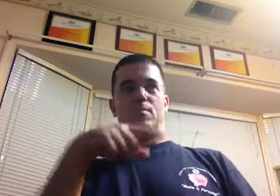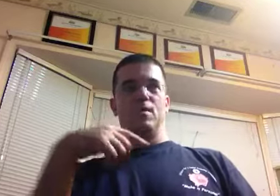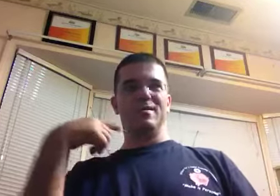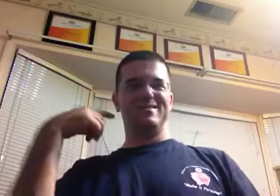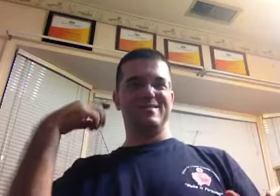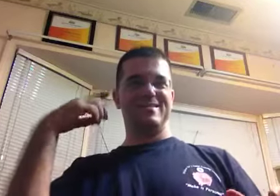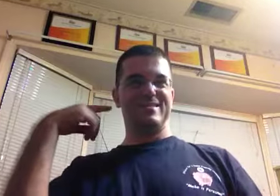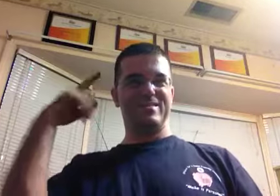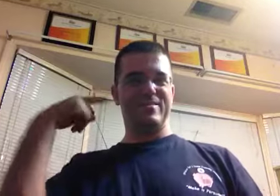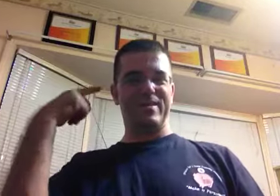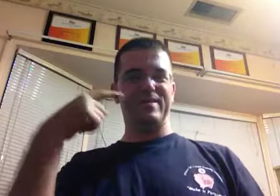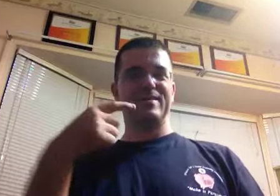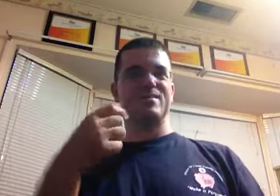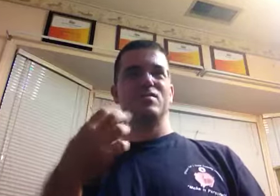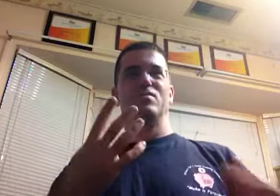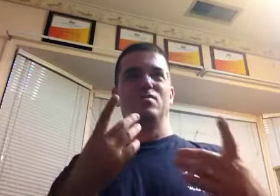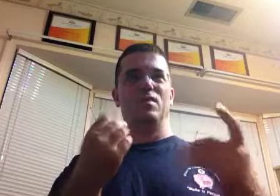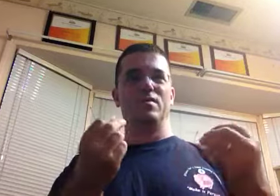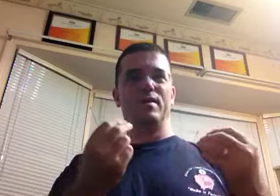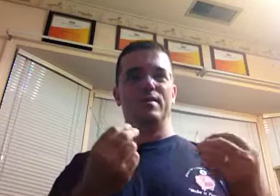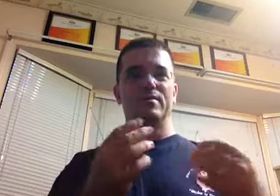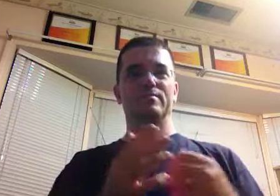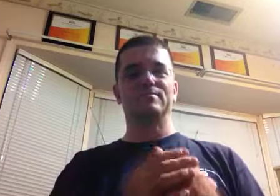me. It's kind of mental. So,